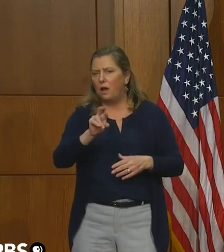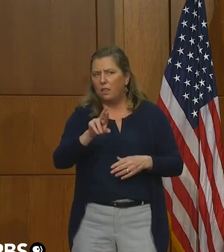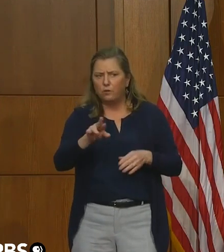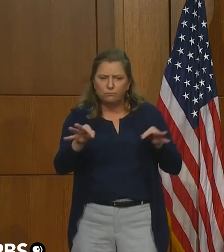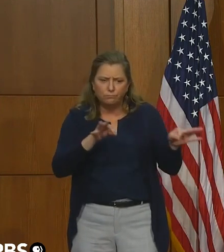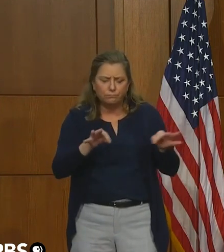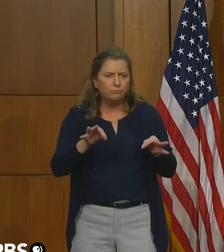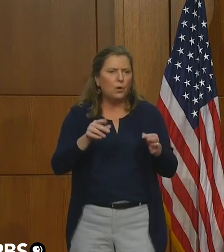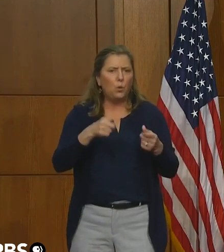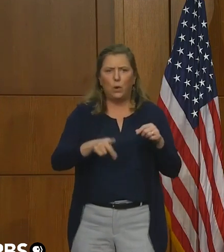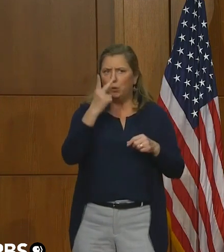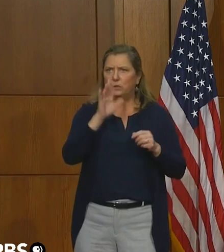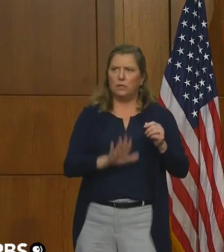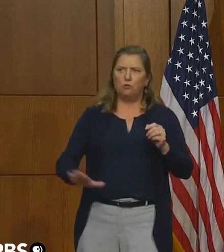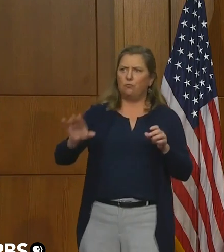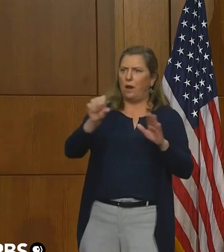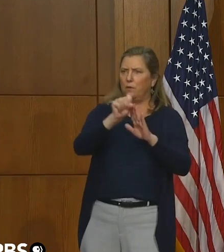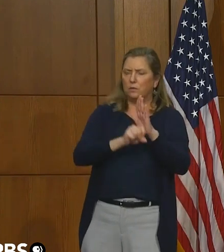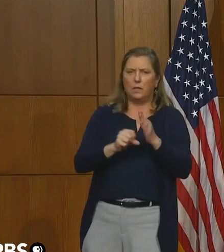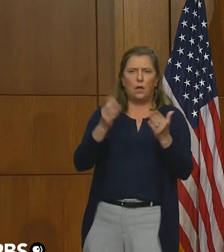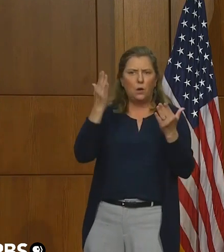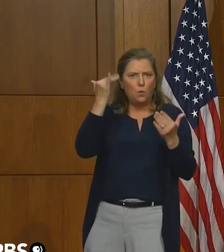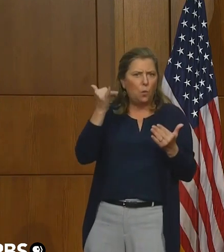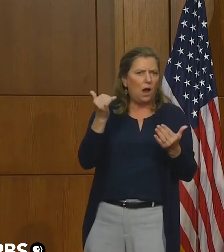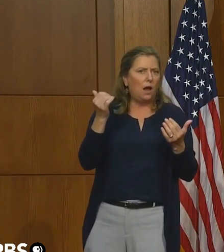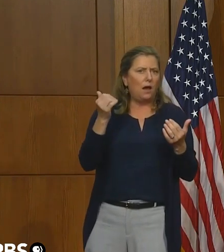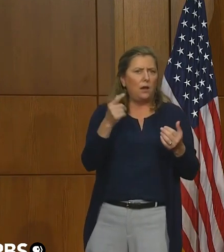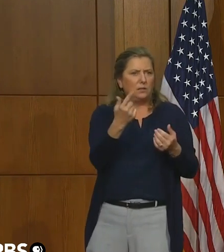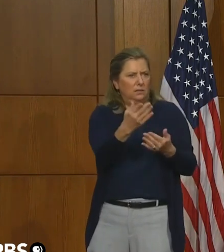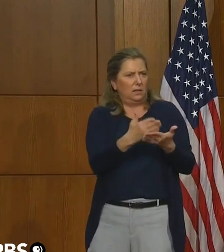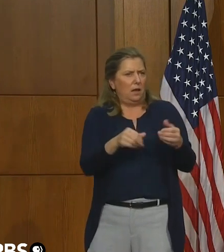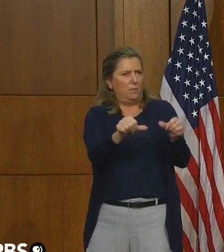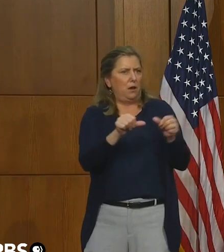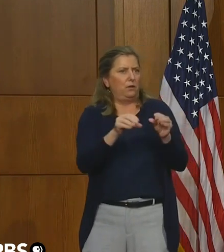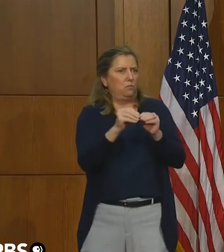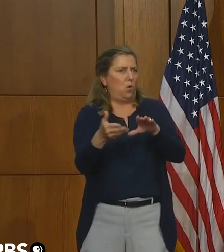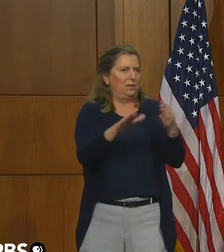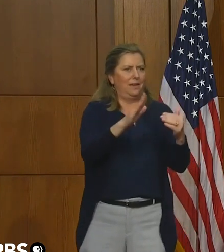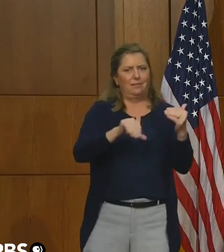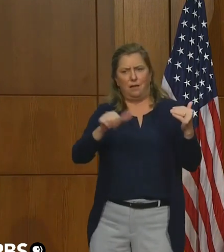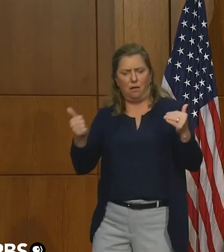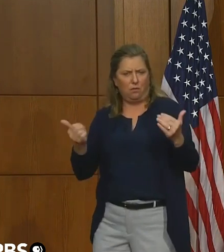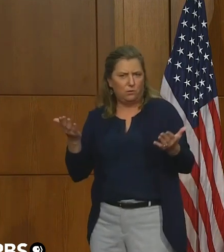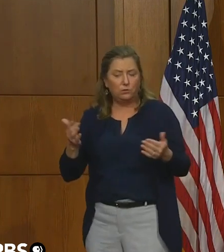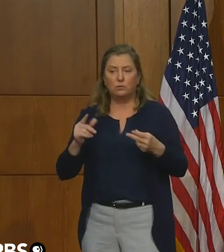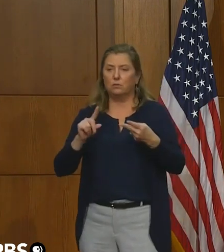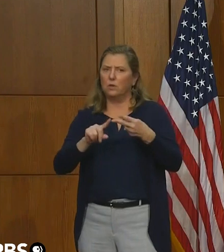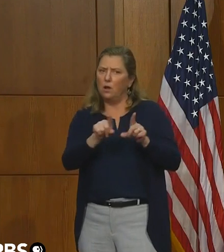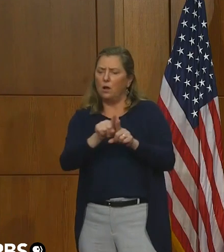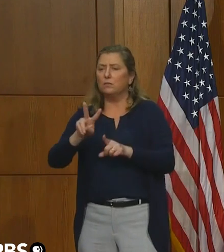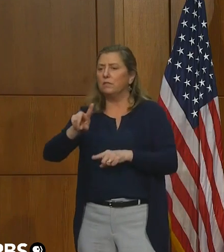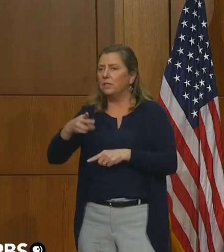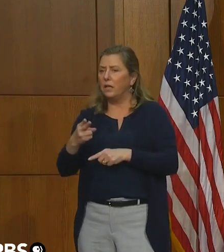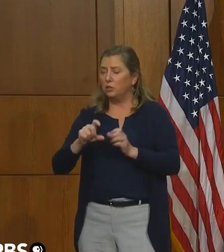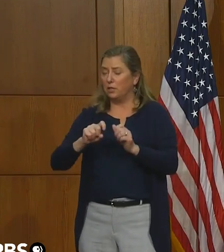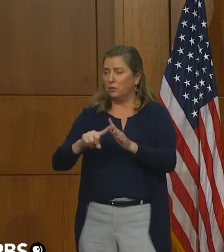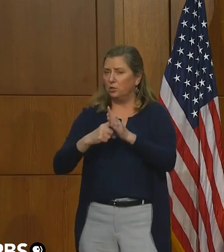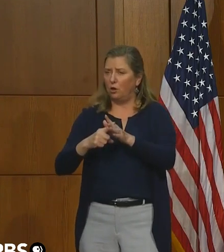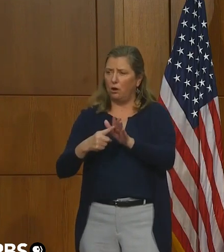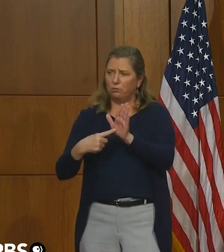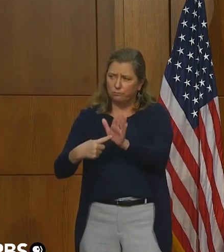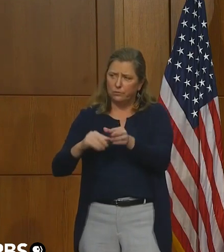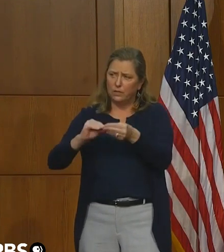seeing across the state as far as why there are so many deaths in certain localities, and on a related note, whether the VDH could start reporting the number